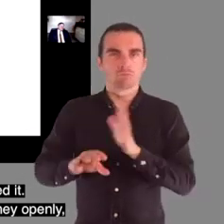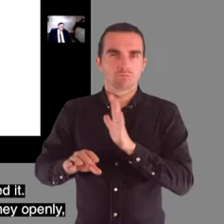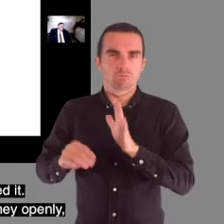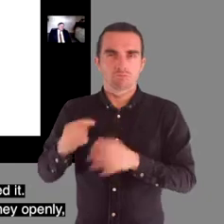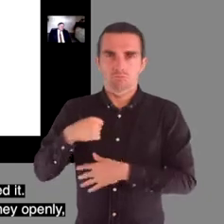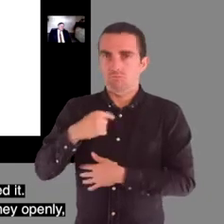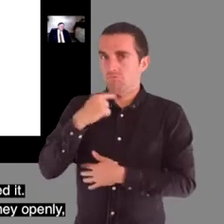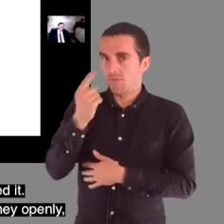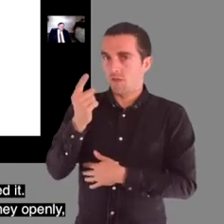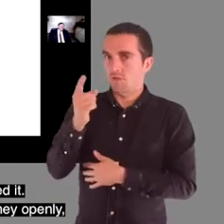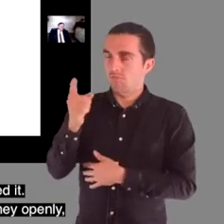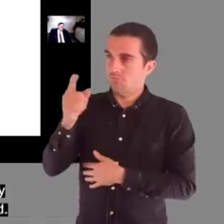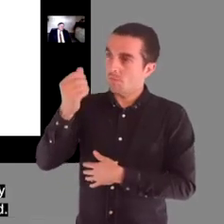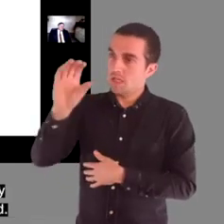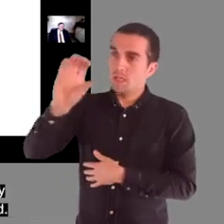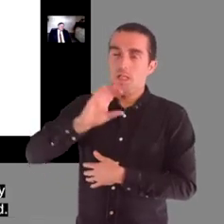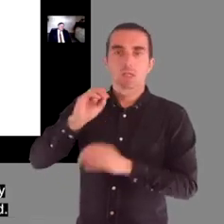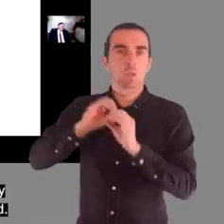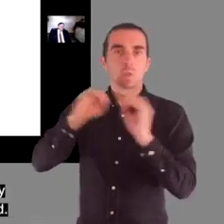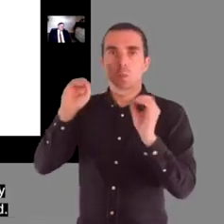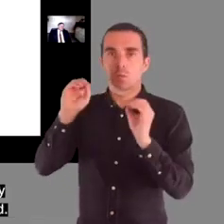of taking money openly,